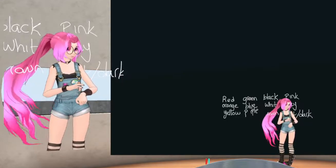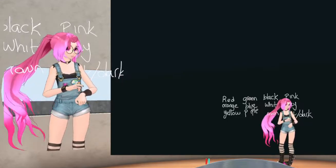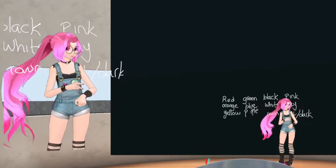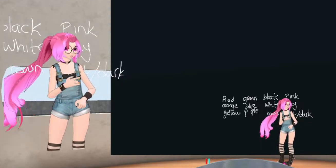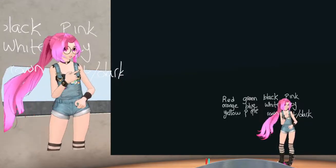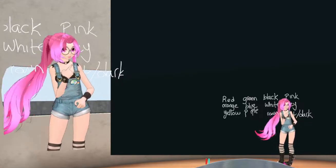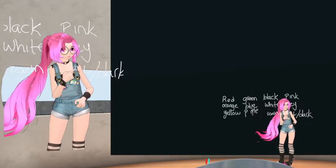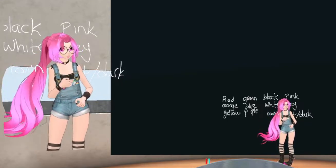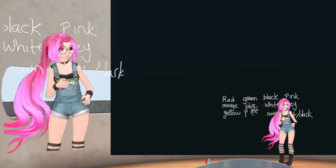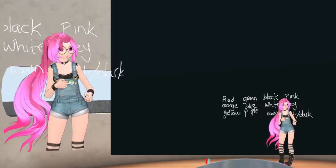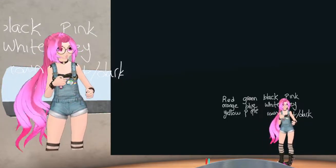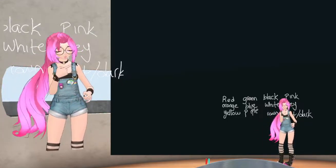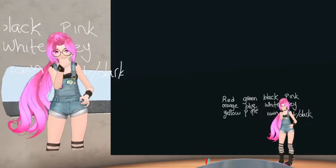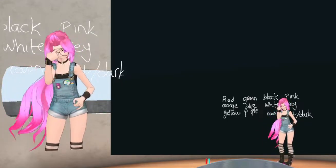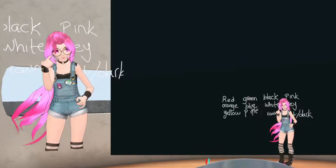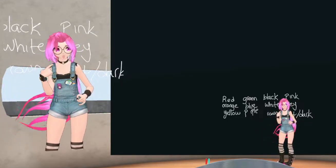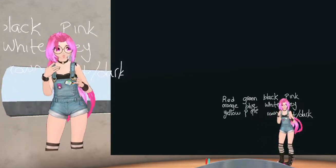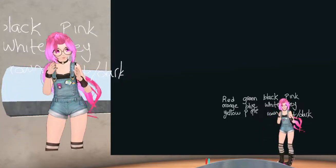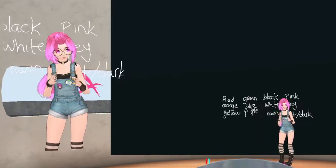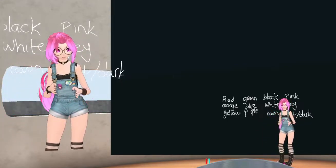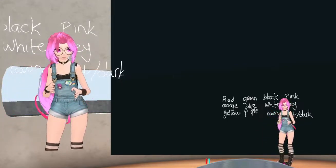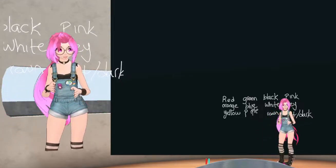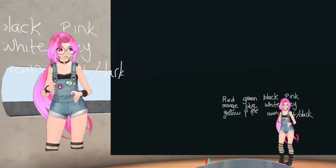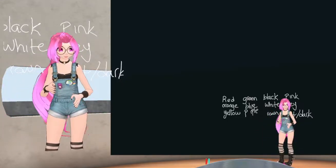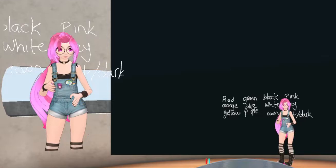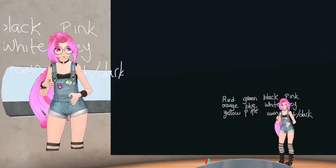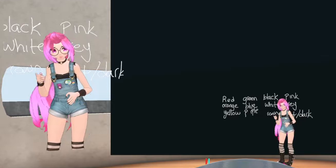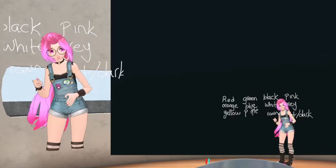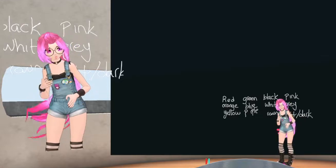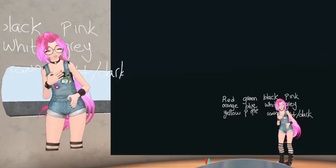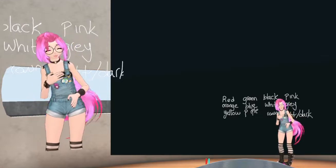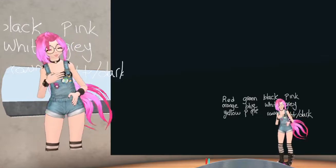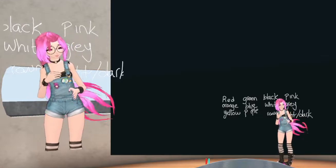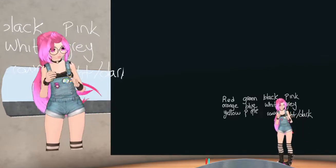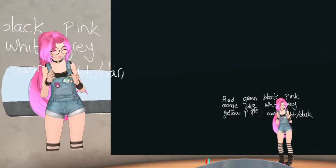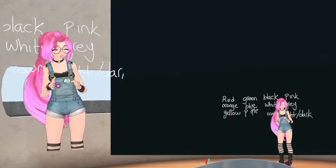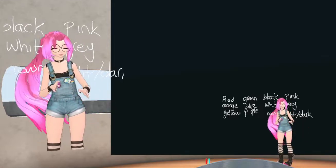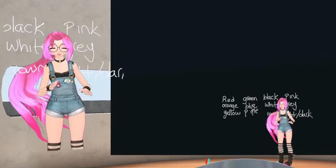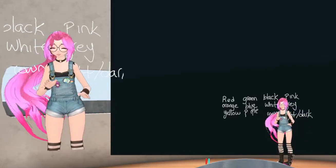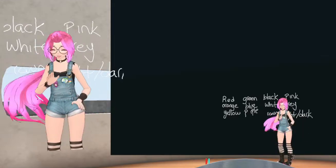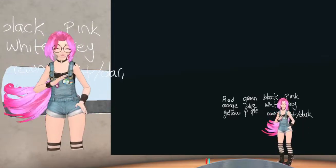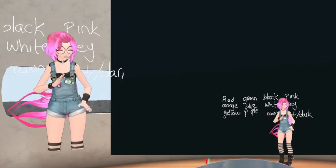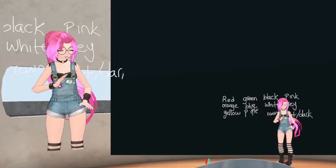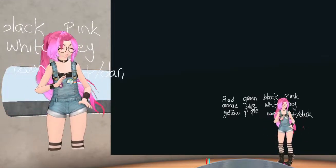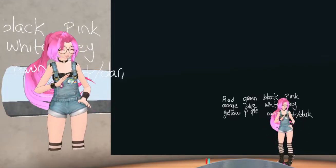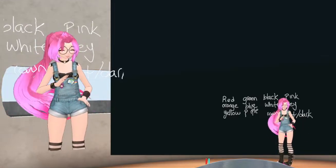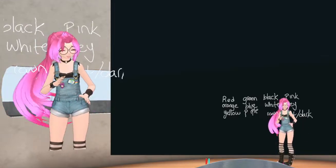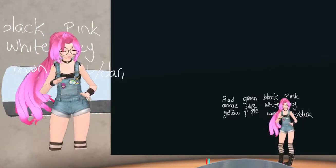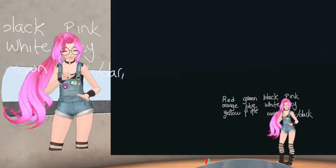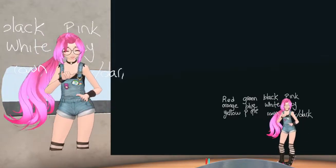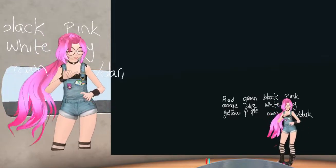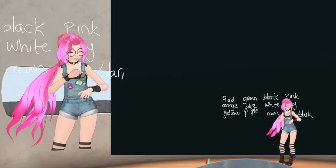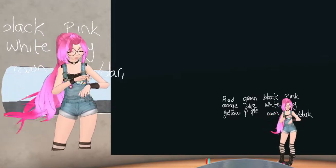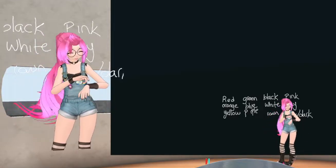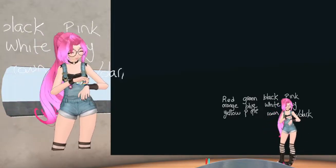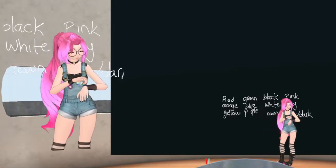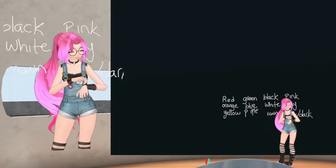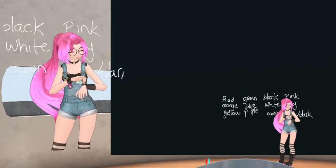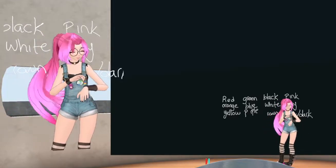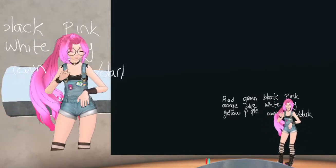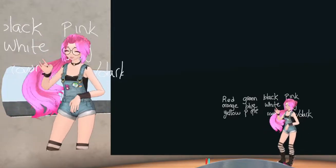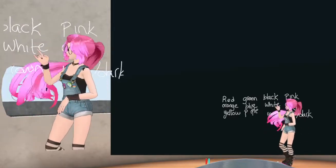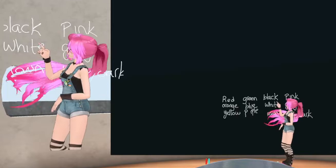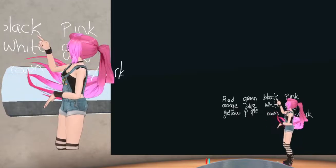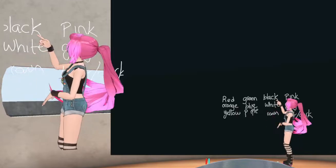skin. So if you're saying they are a black person or they are a white person, that works. So just like in